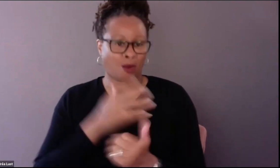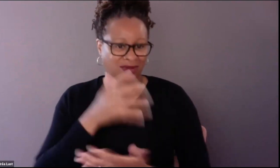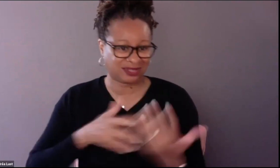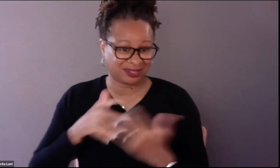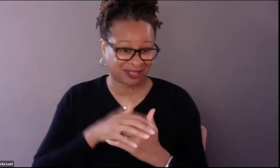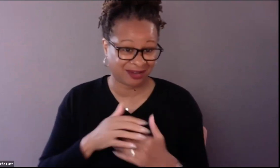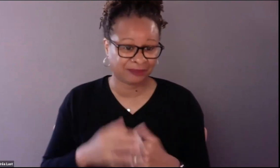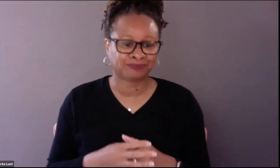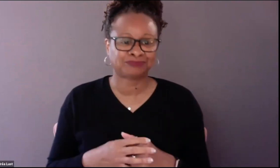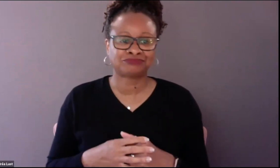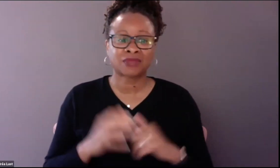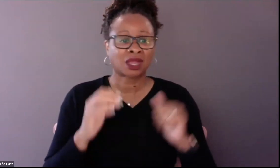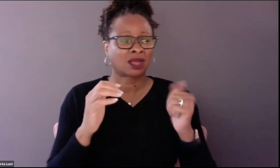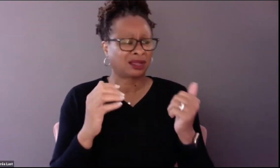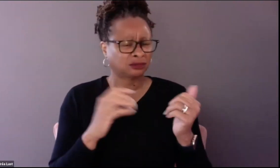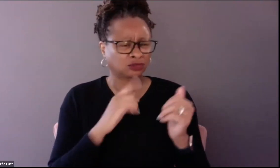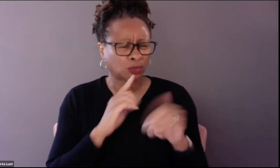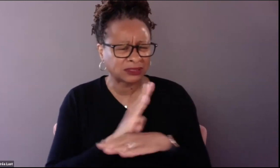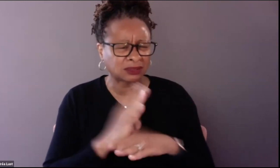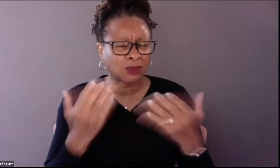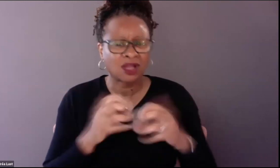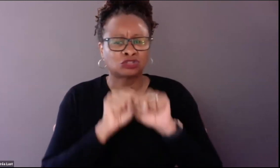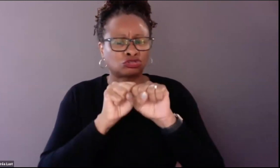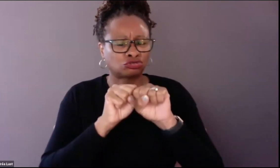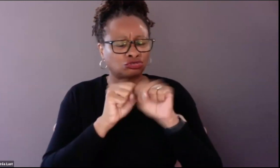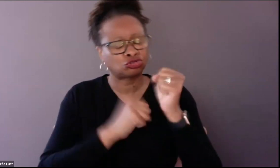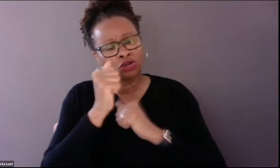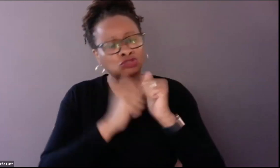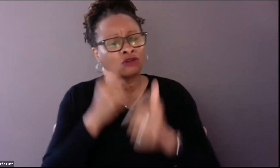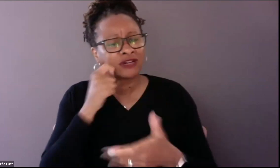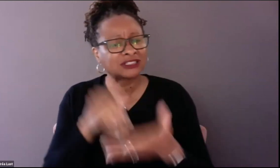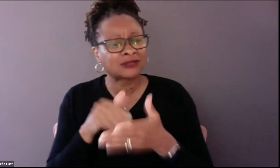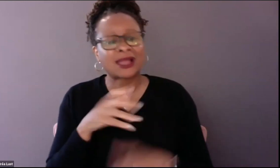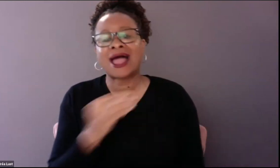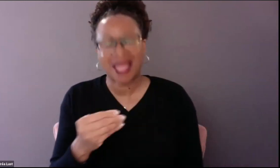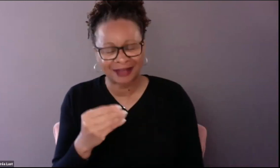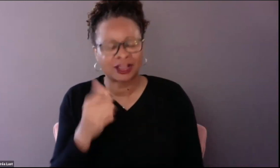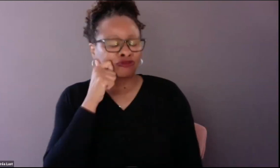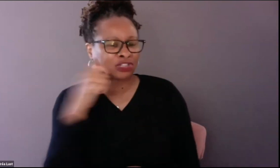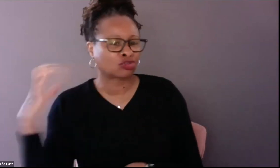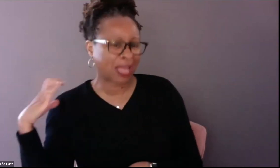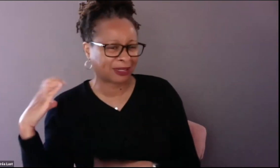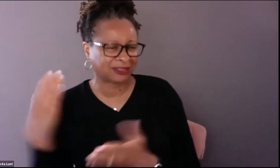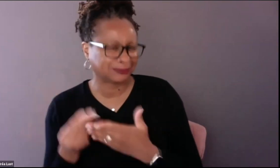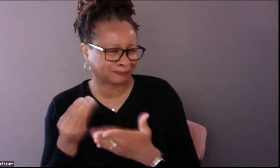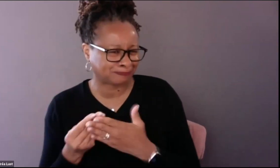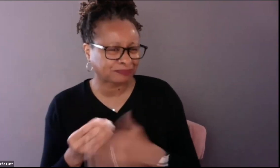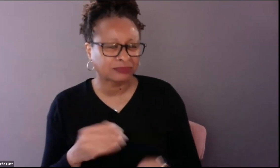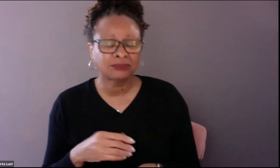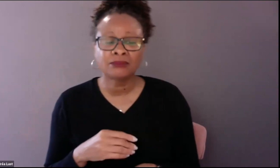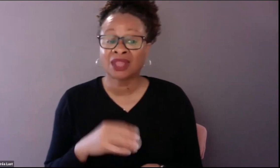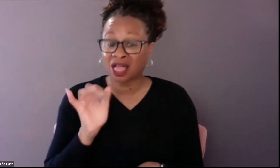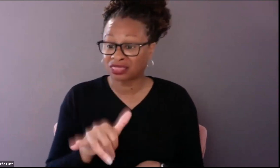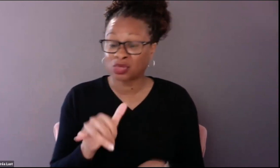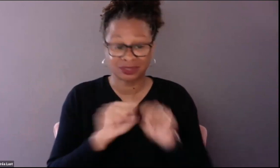namely structural racism and racial capitalism. These are systems in our society that harm Black, Brown, and